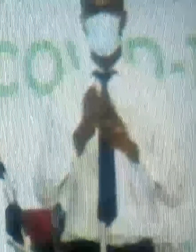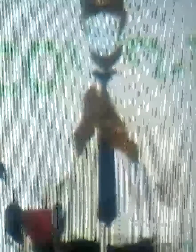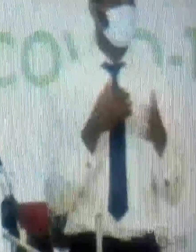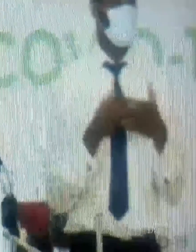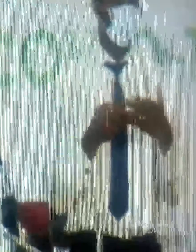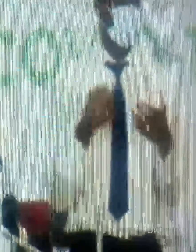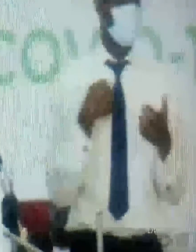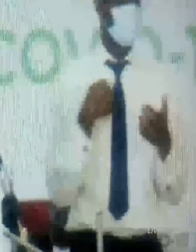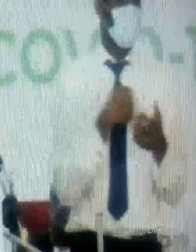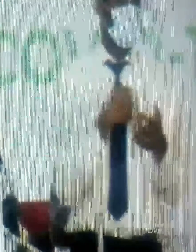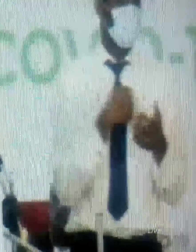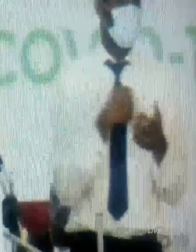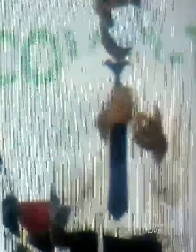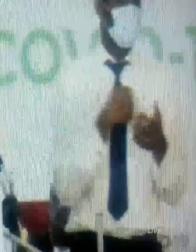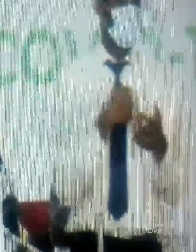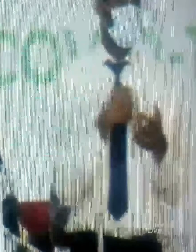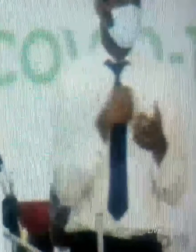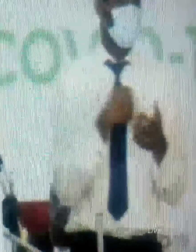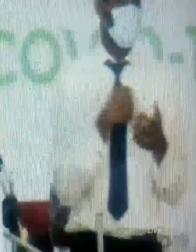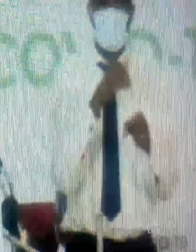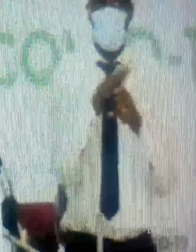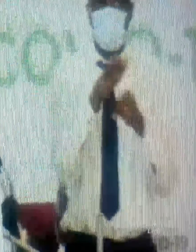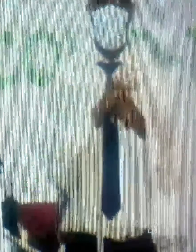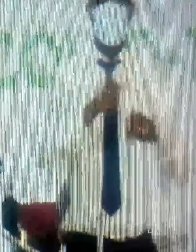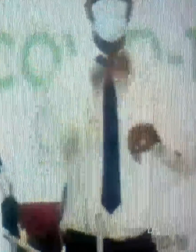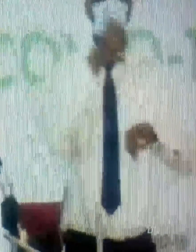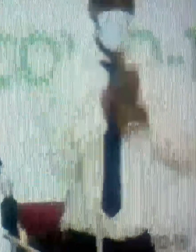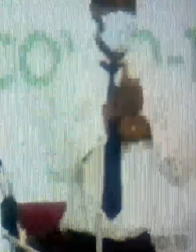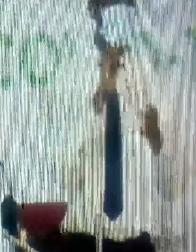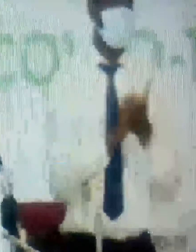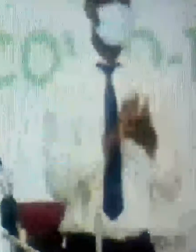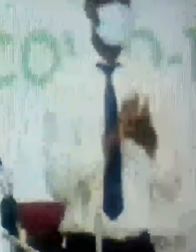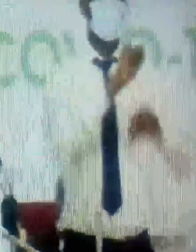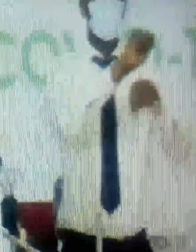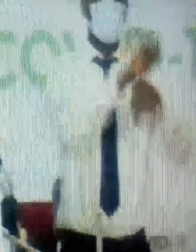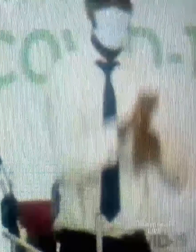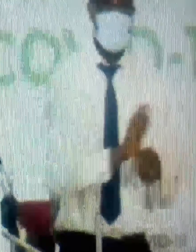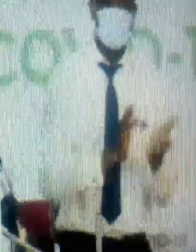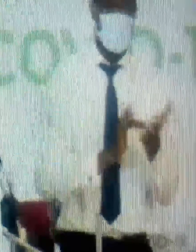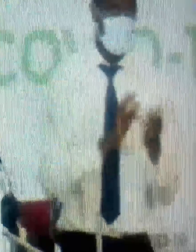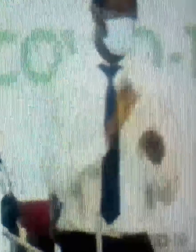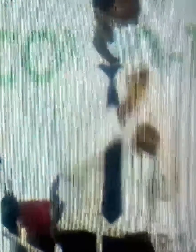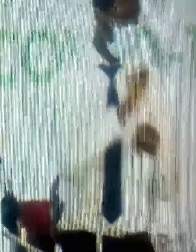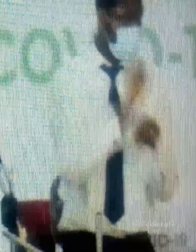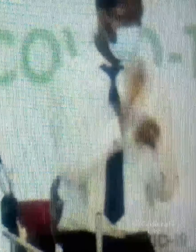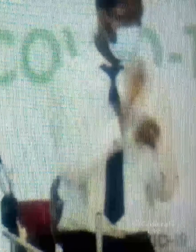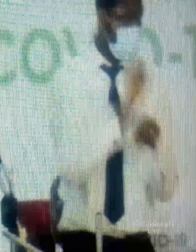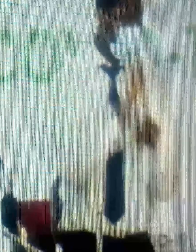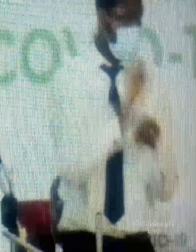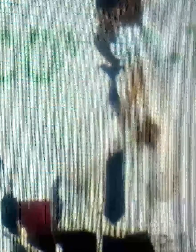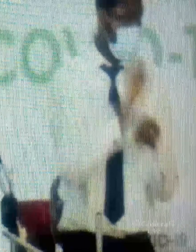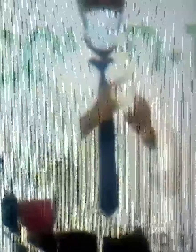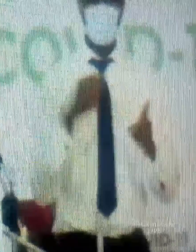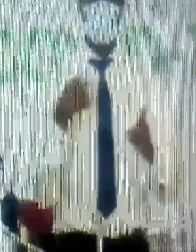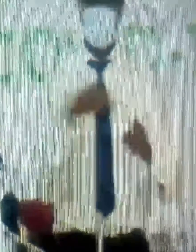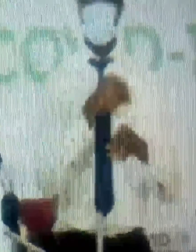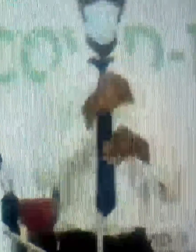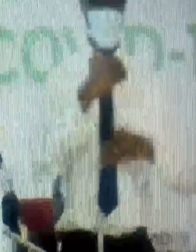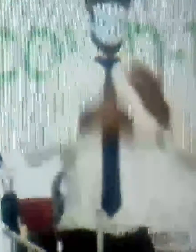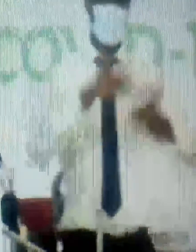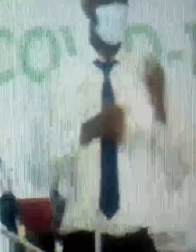that this, you know, works for this thing, one way or the other. But the process is ongoing. But so